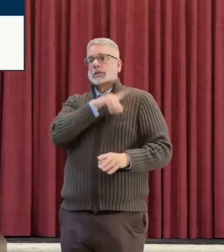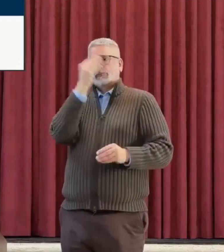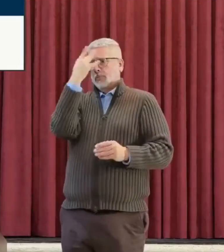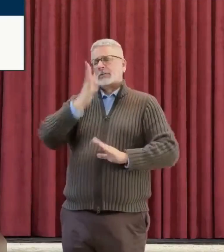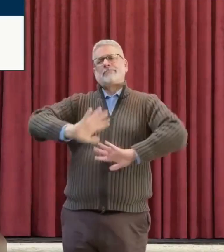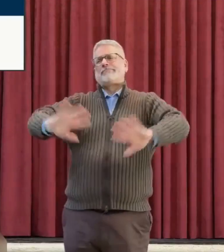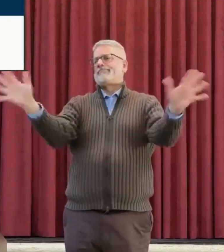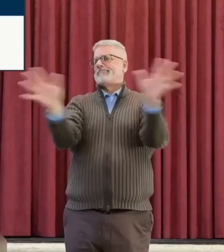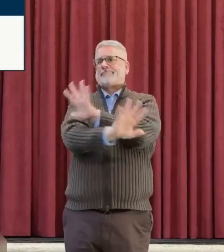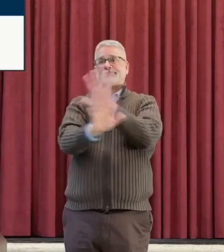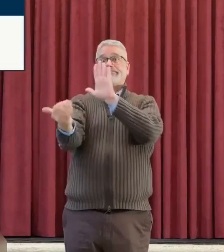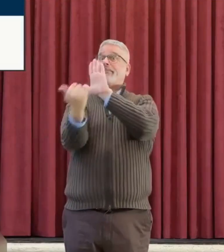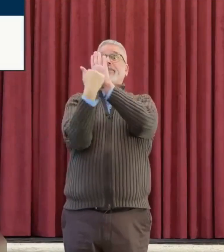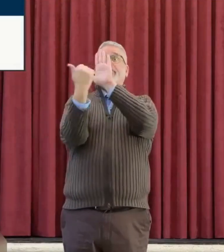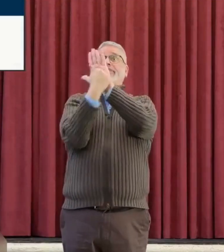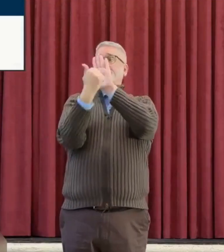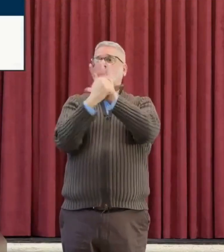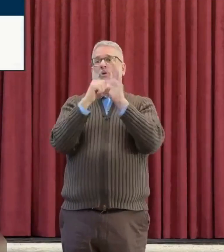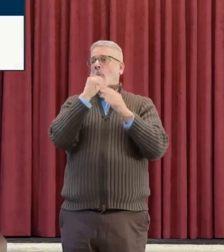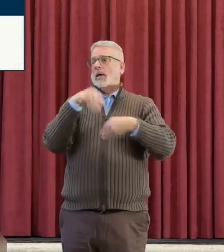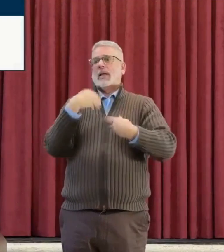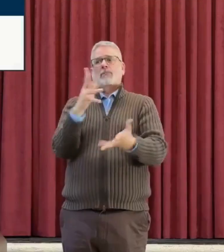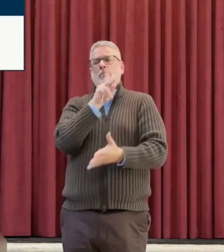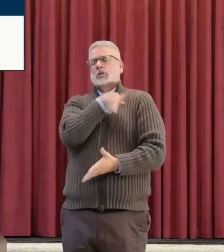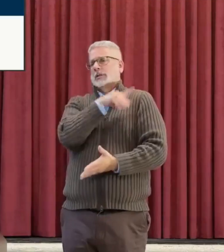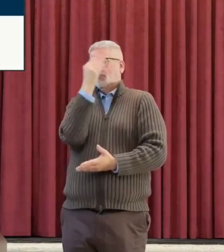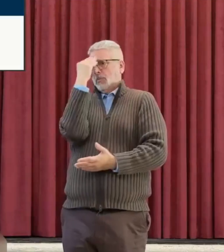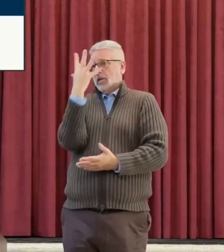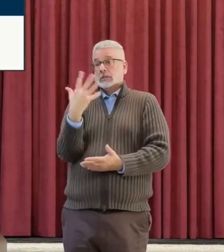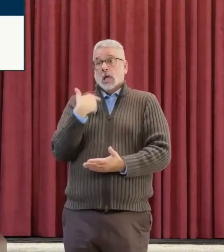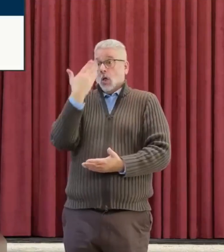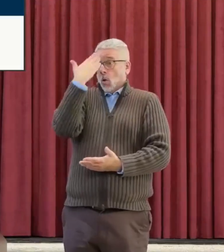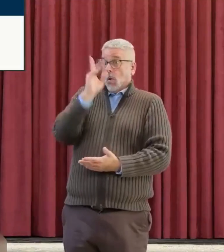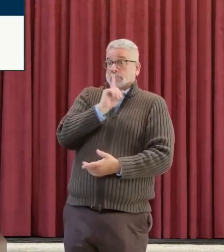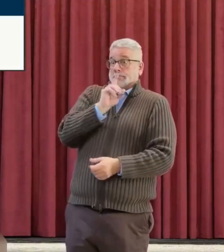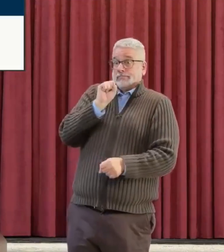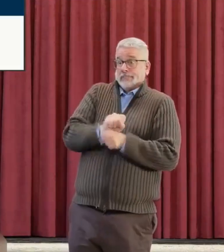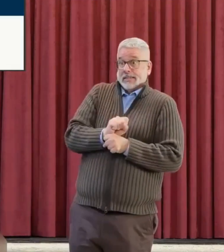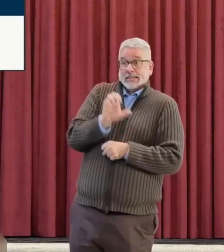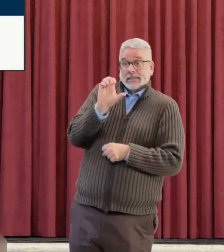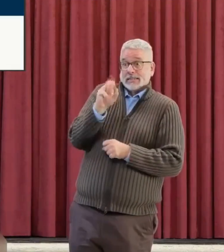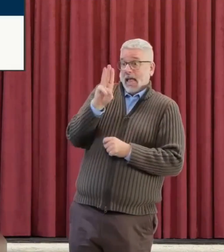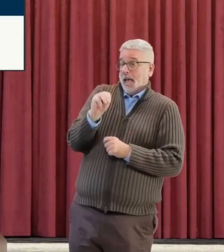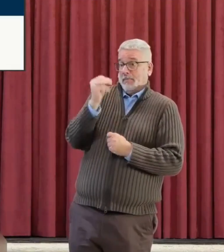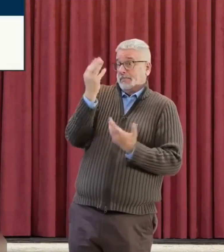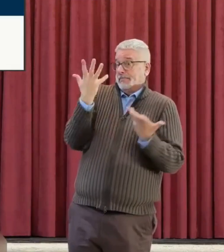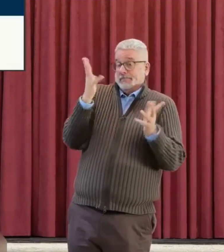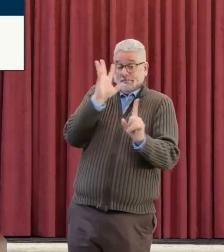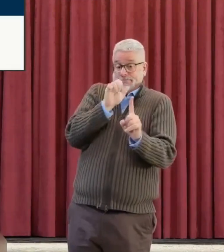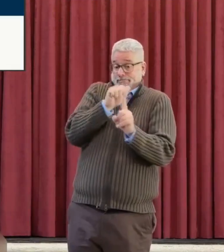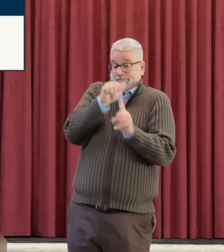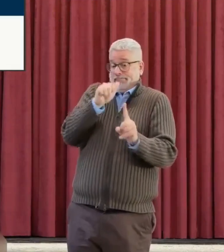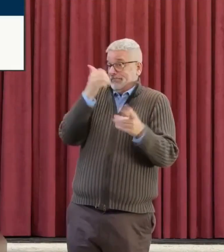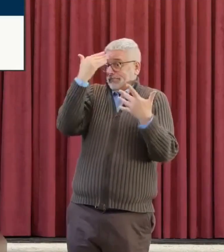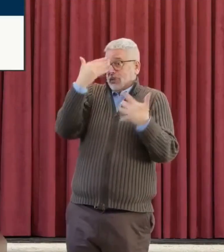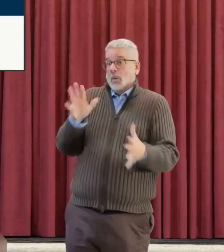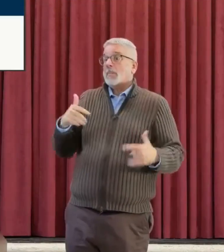who knocks on the door. So, I don't know if it's scam or not, but I